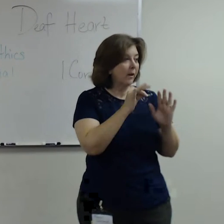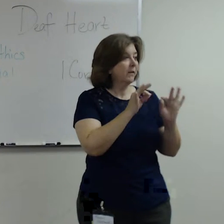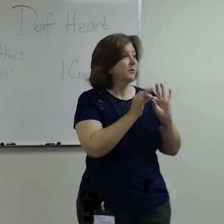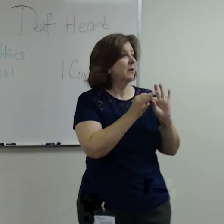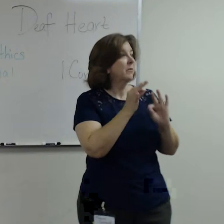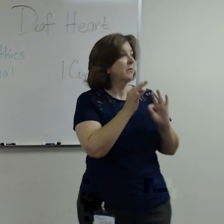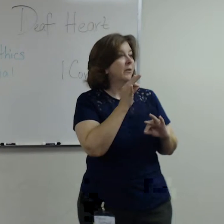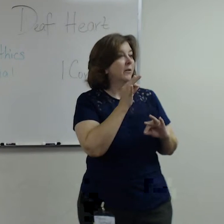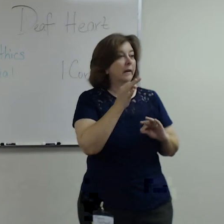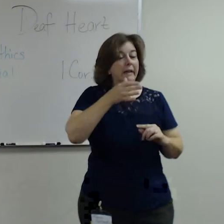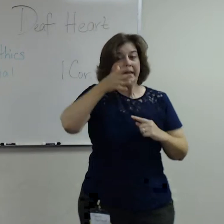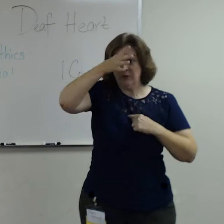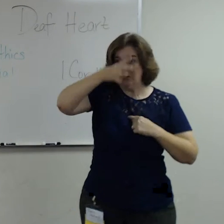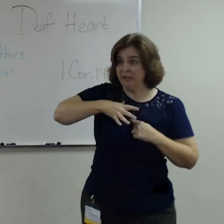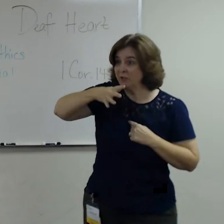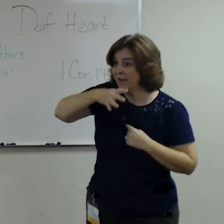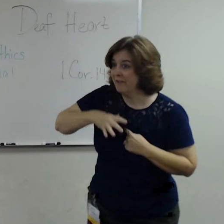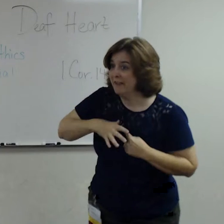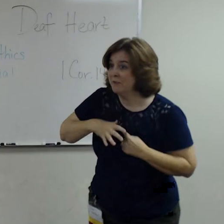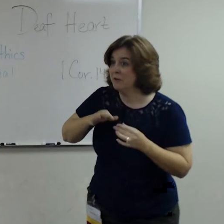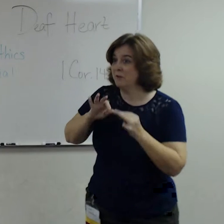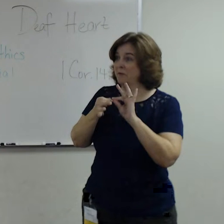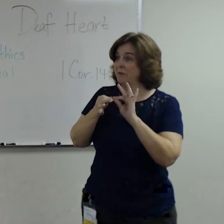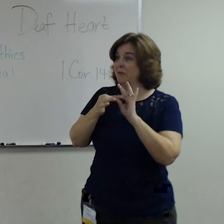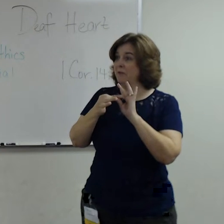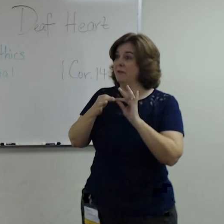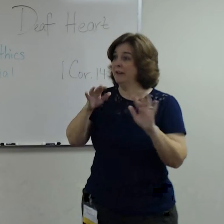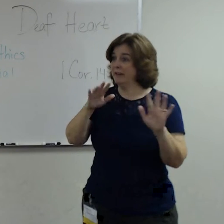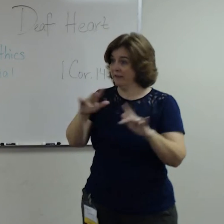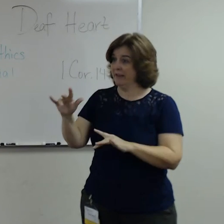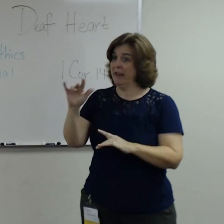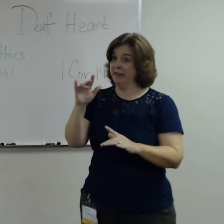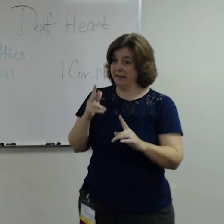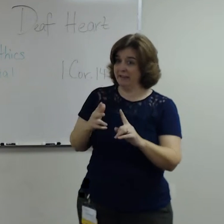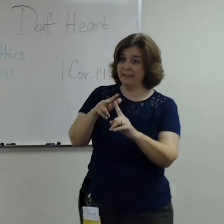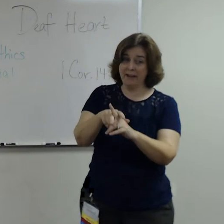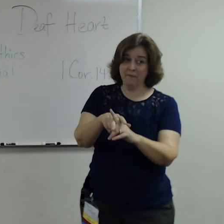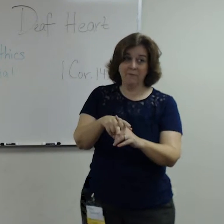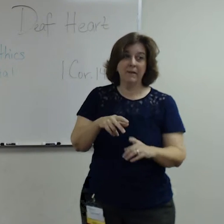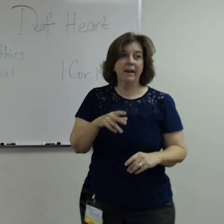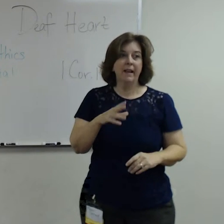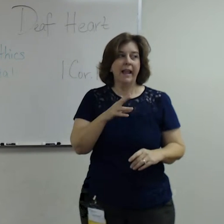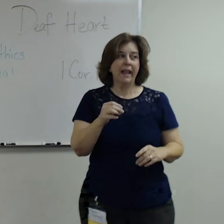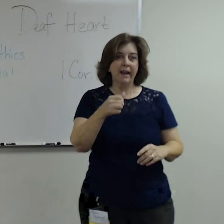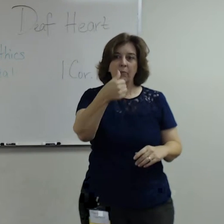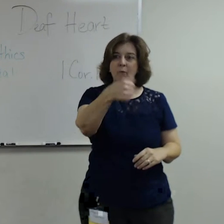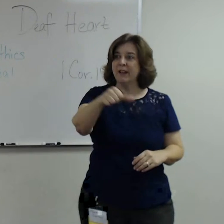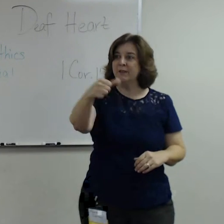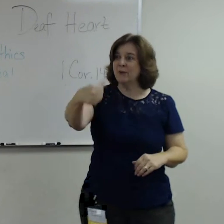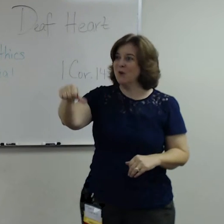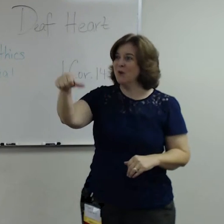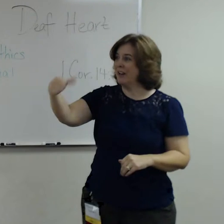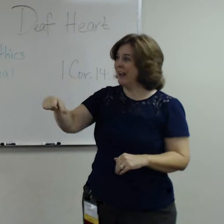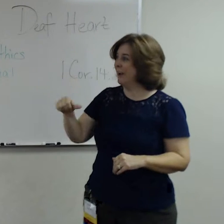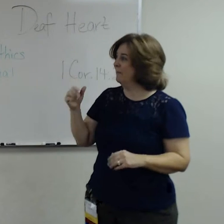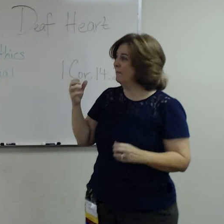of the interpreter, gender of the interpreter, and does that, and we got turned down.